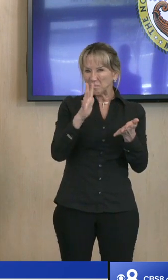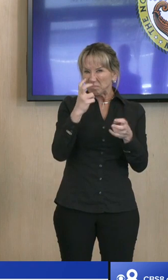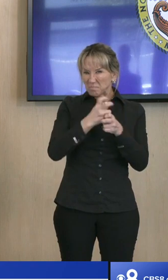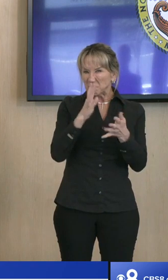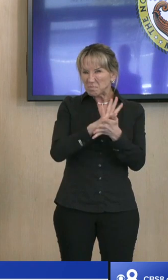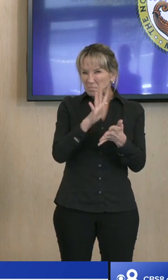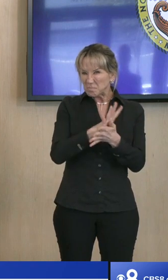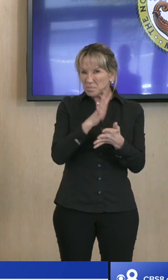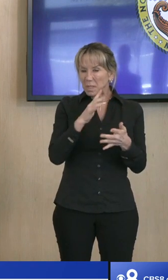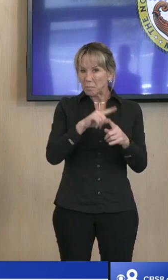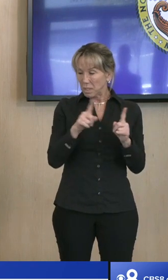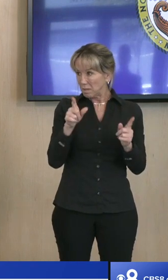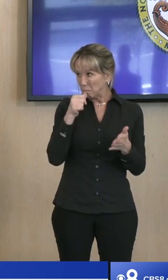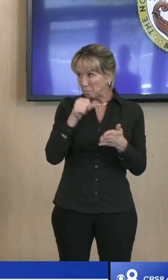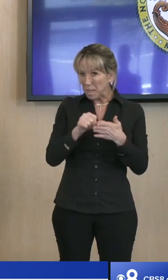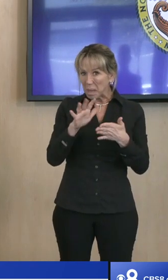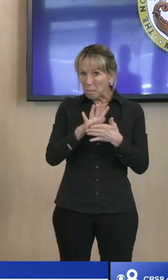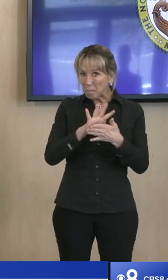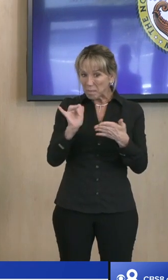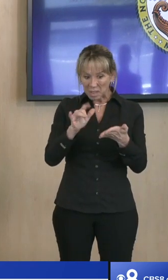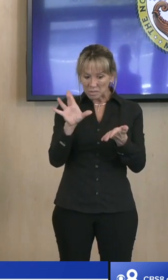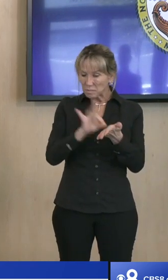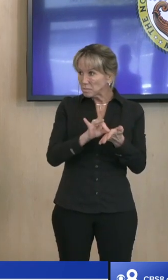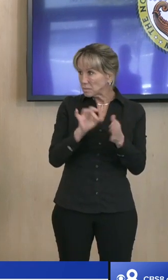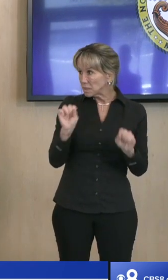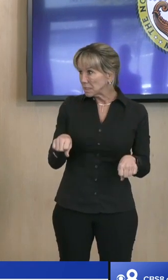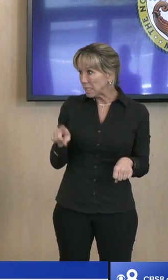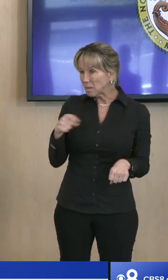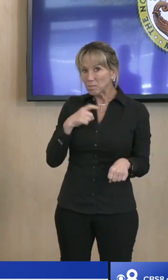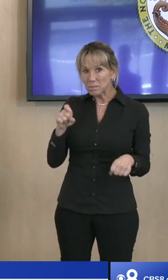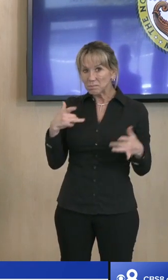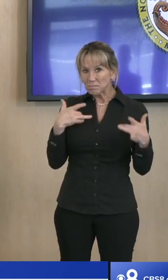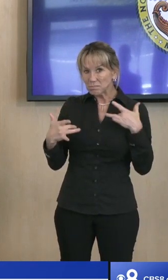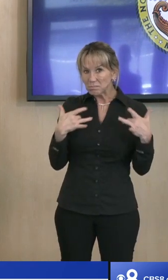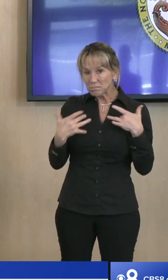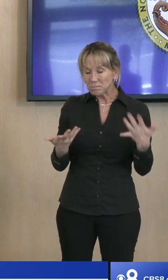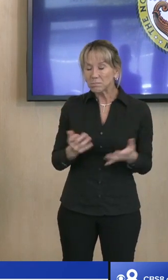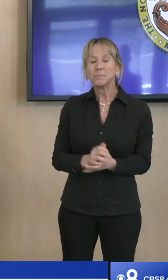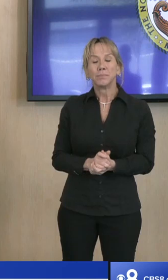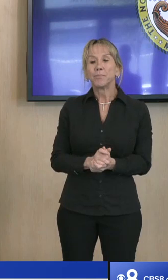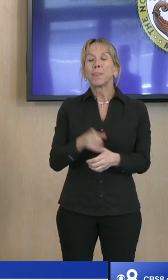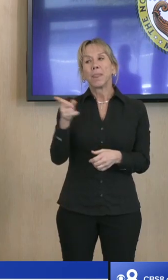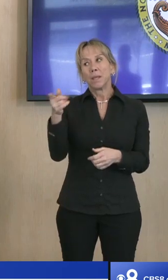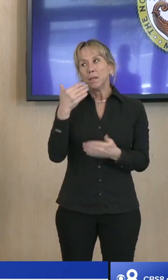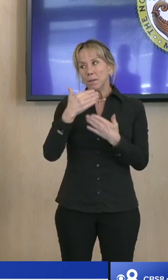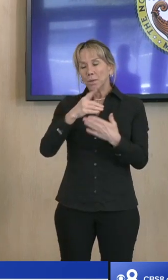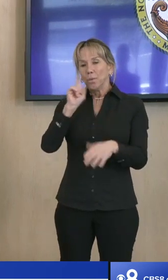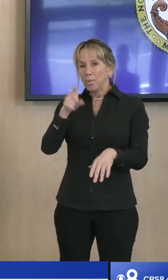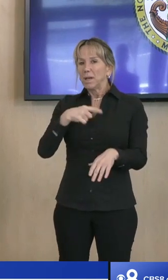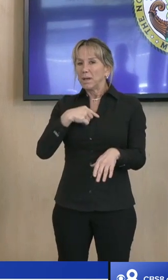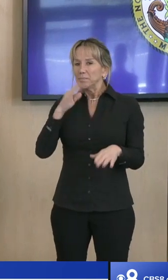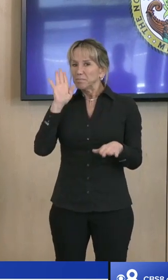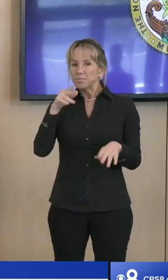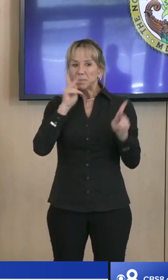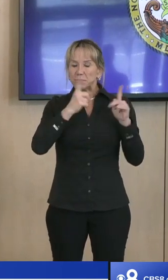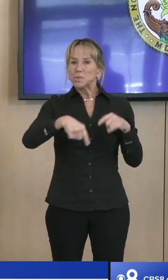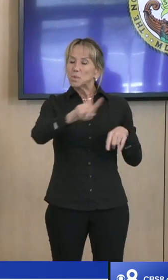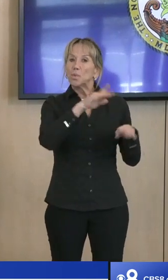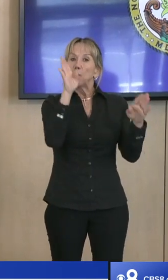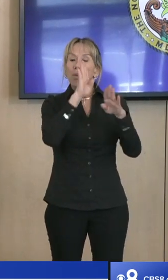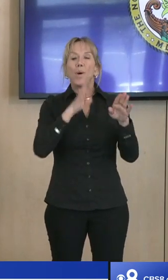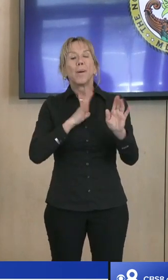about? That's a great question, and I think it's one that people do worry about. I think I would give a general answer to